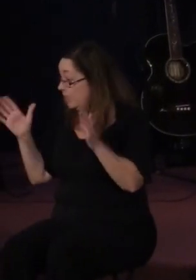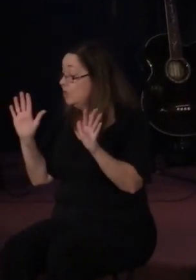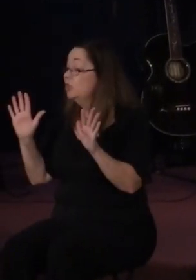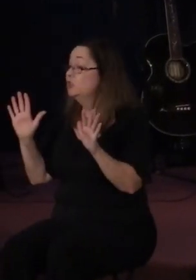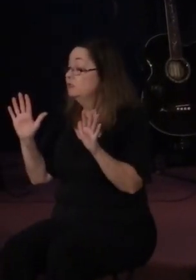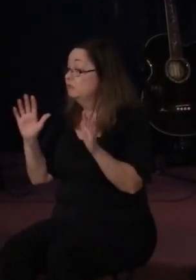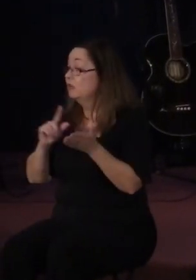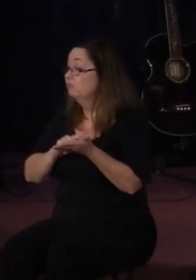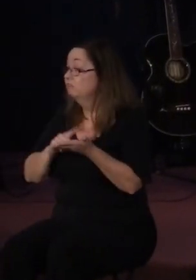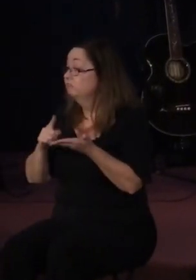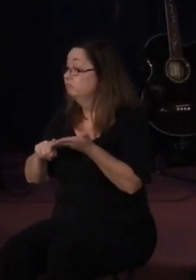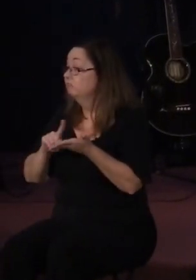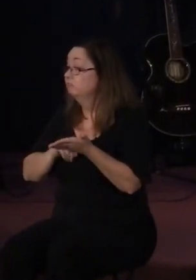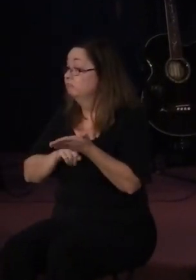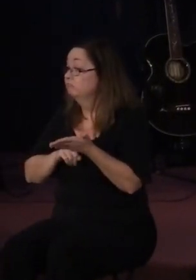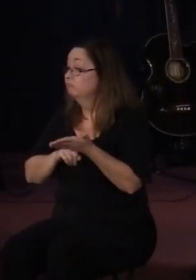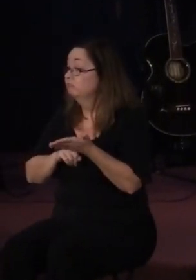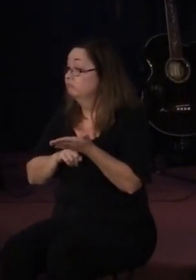done,